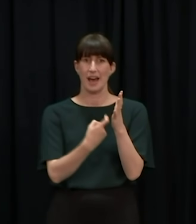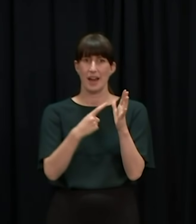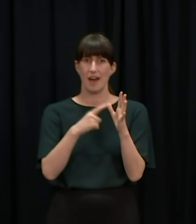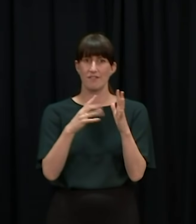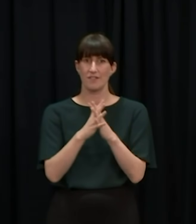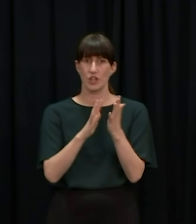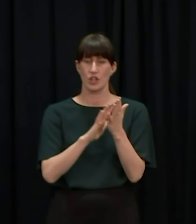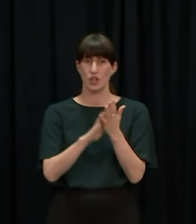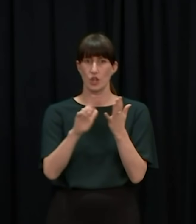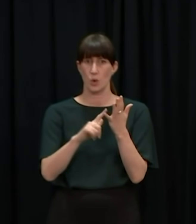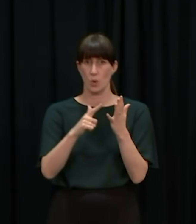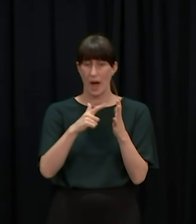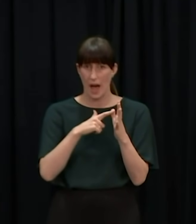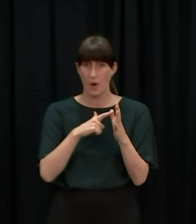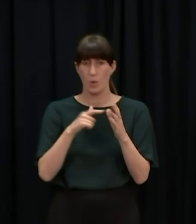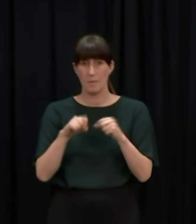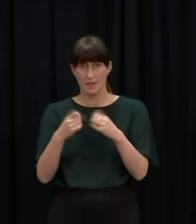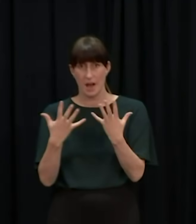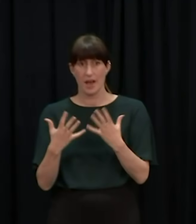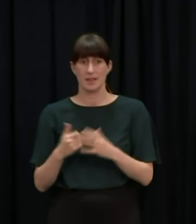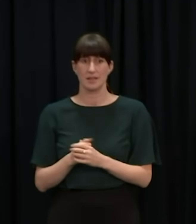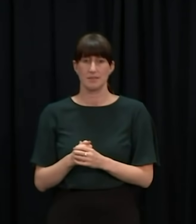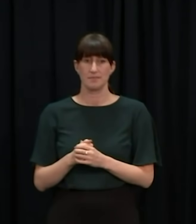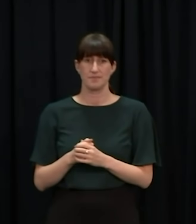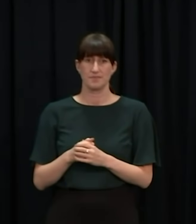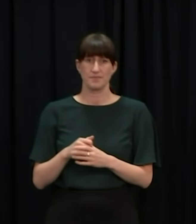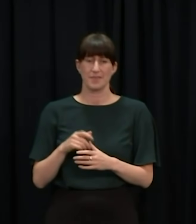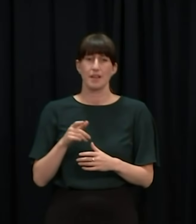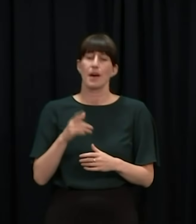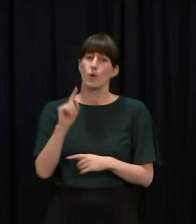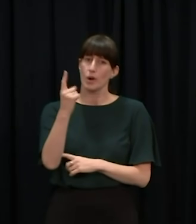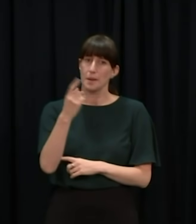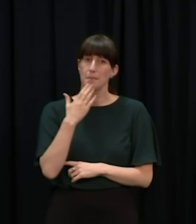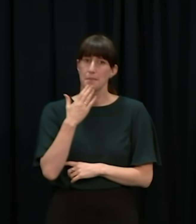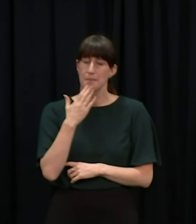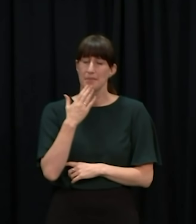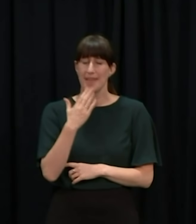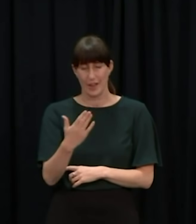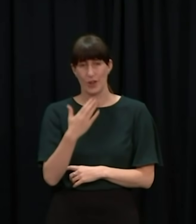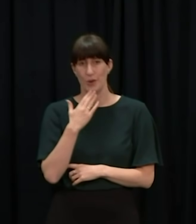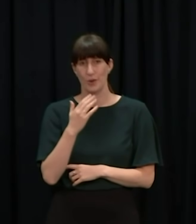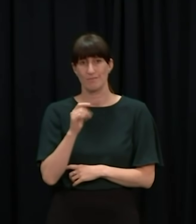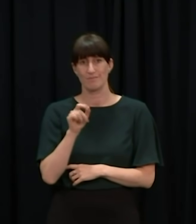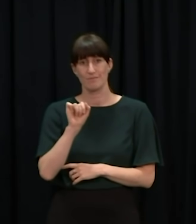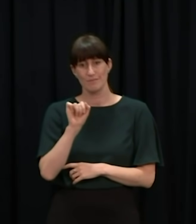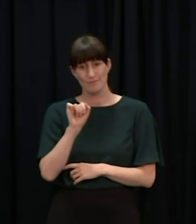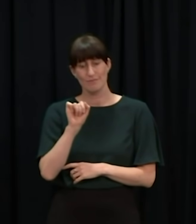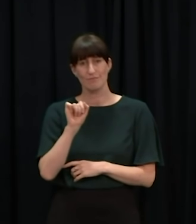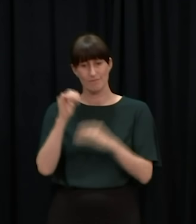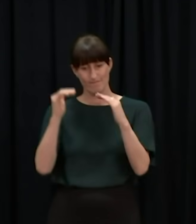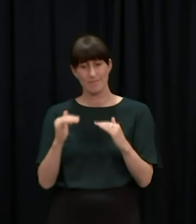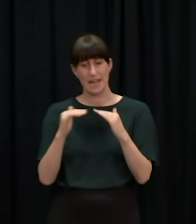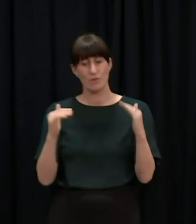provider. And finally, Aucklanders, thank you very much for your ongoing work. Alert Level 3 still requires very tight